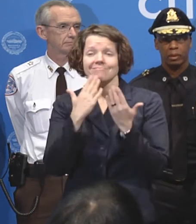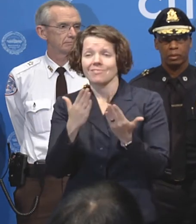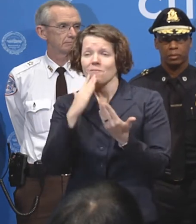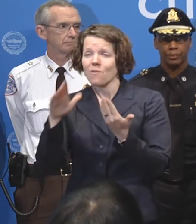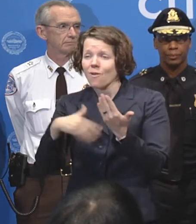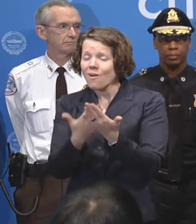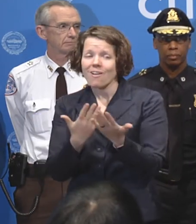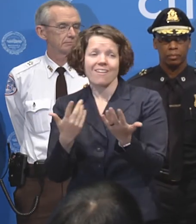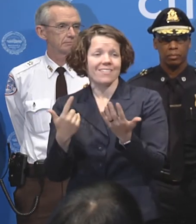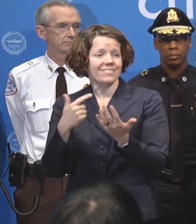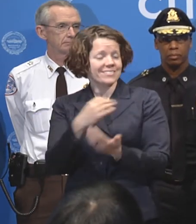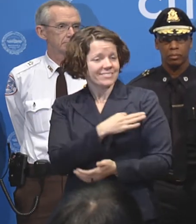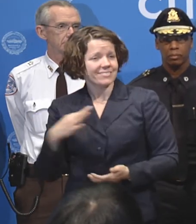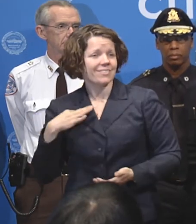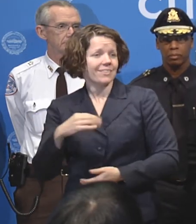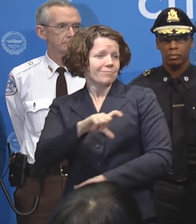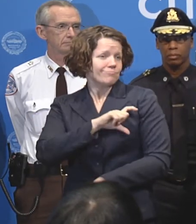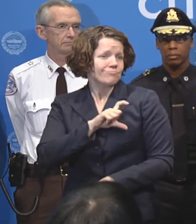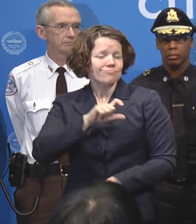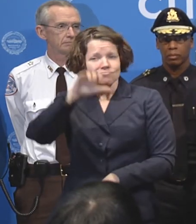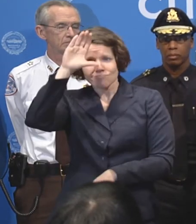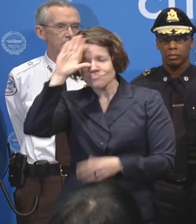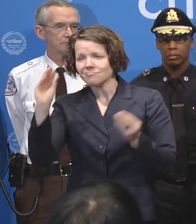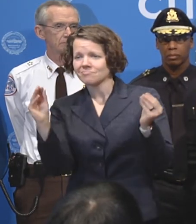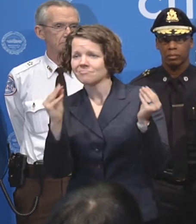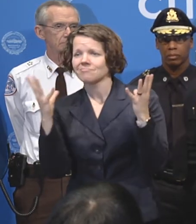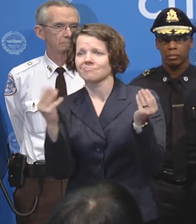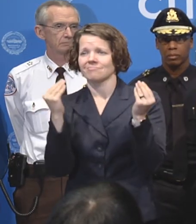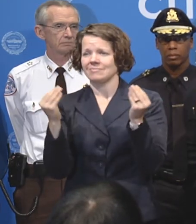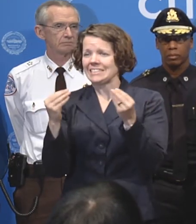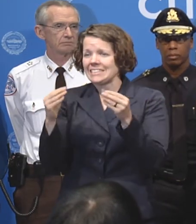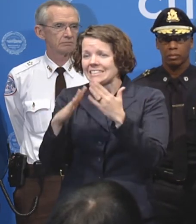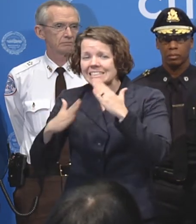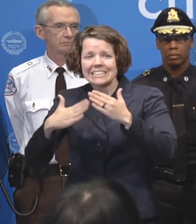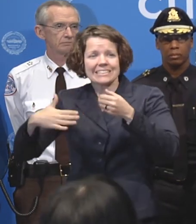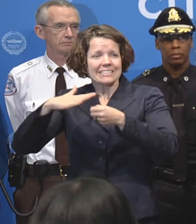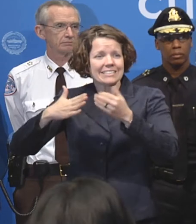towns for an amazing coordination of getting this